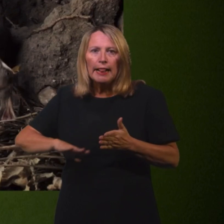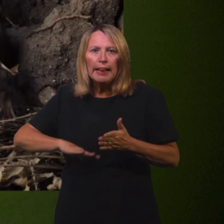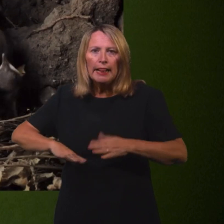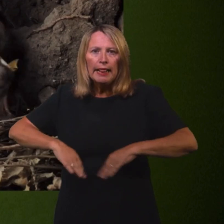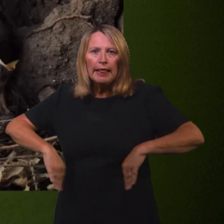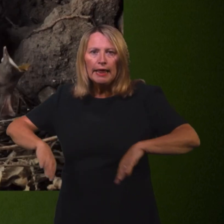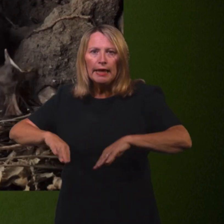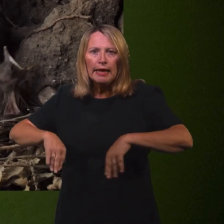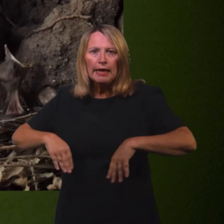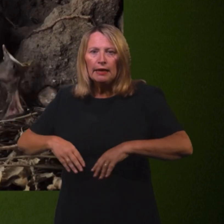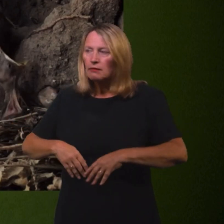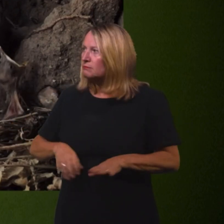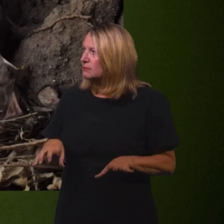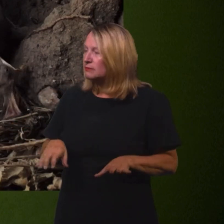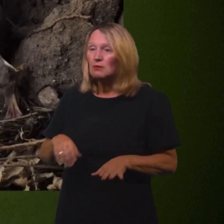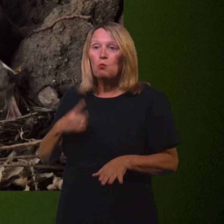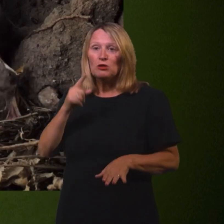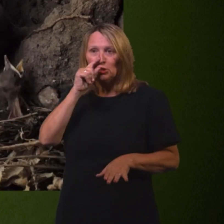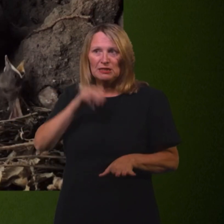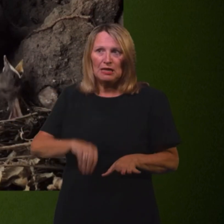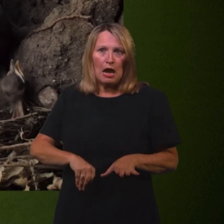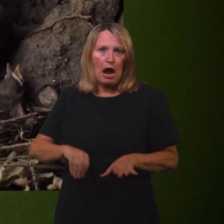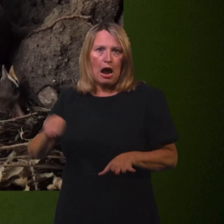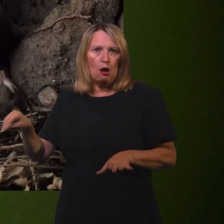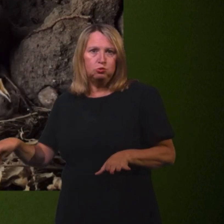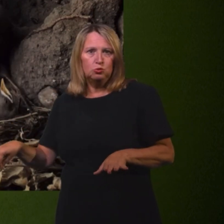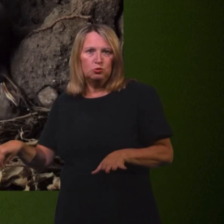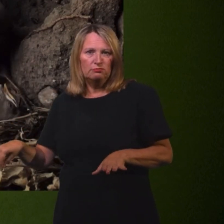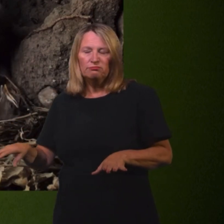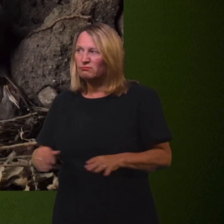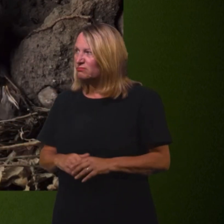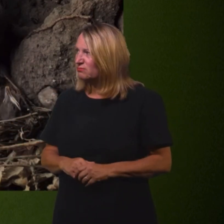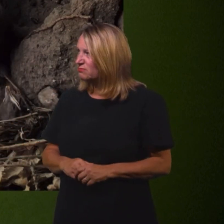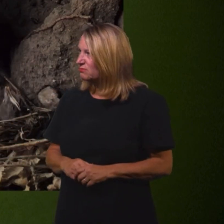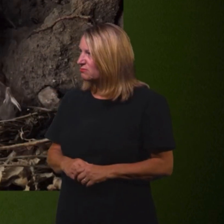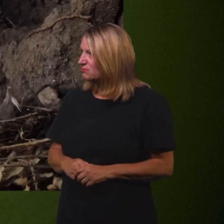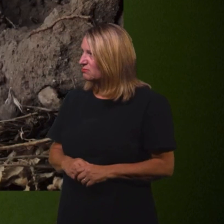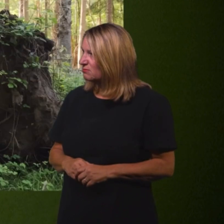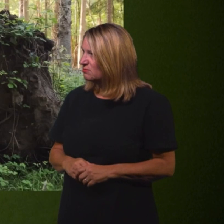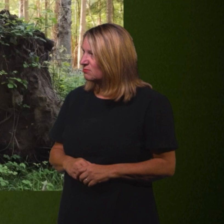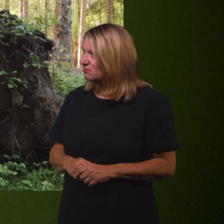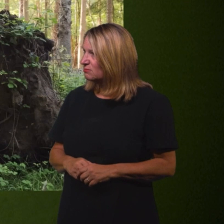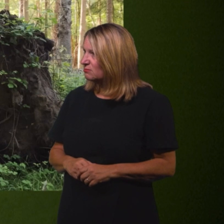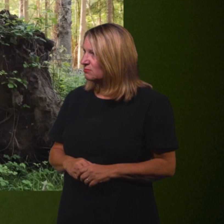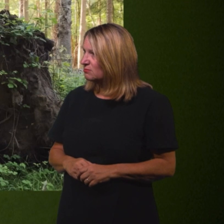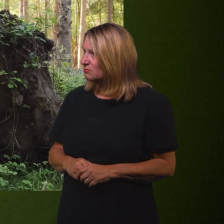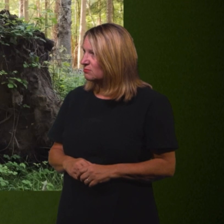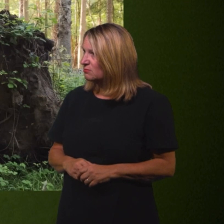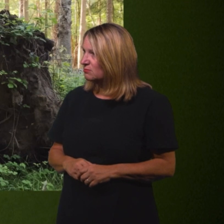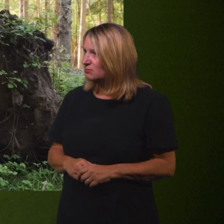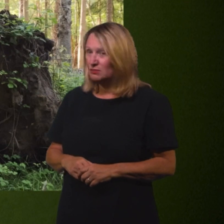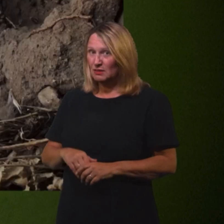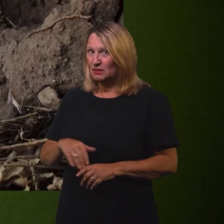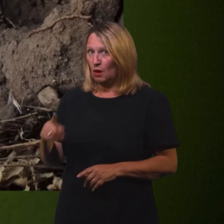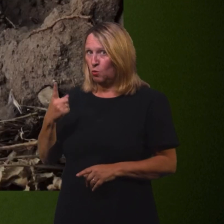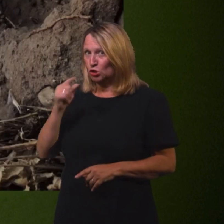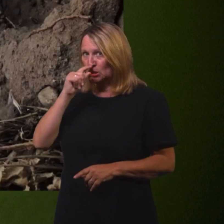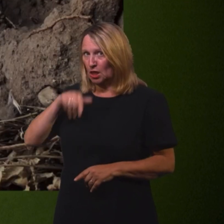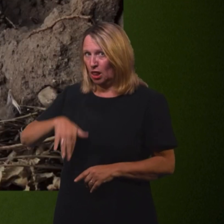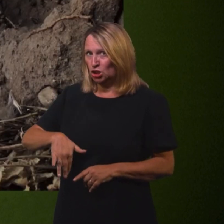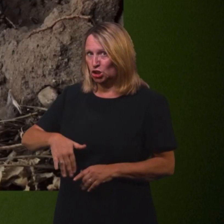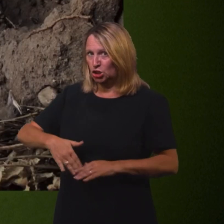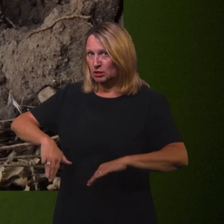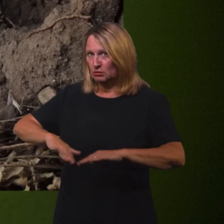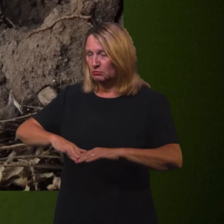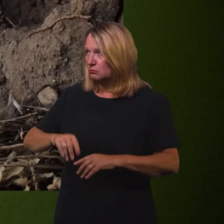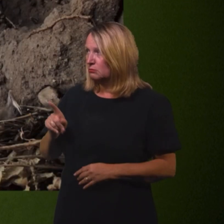cleaning and takes one of the chicks out. But there's still one dead chick in there,